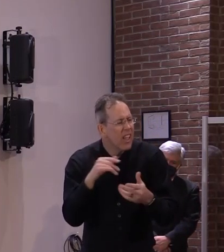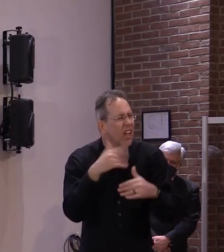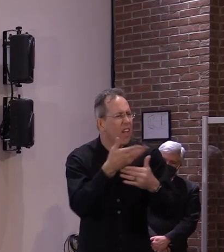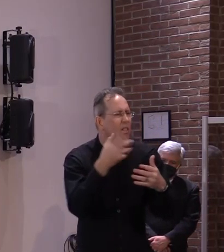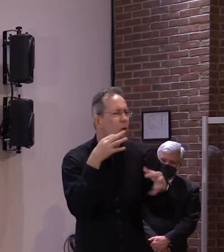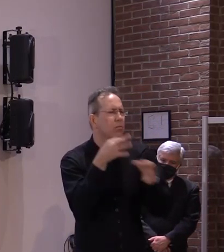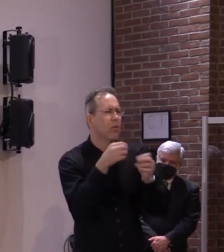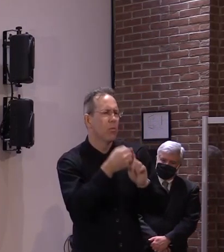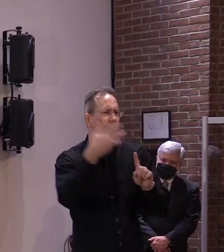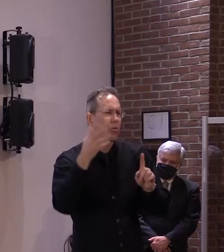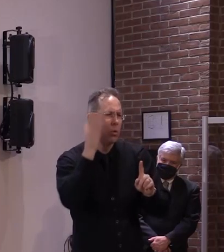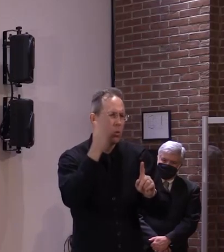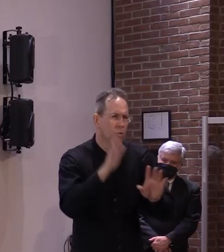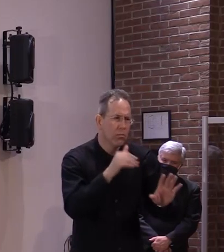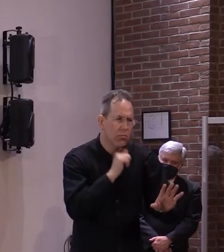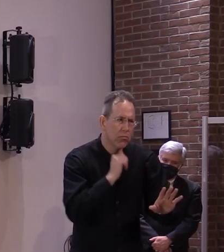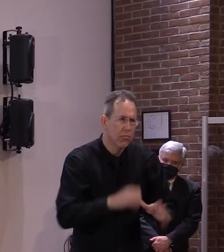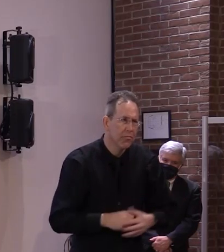Thank you.